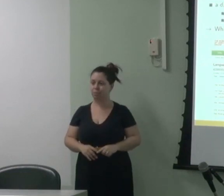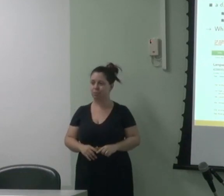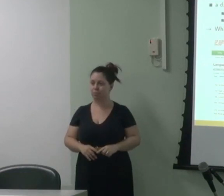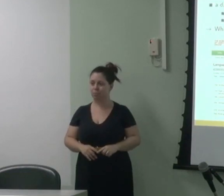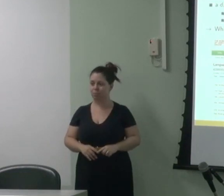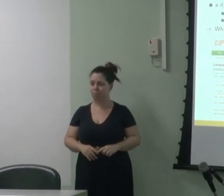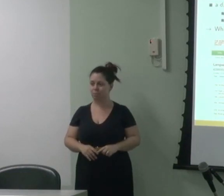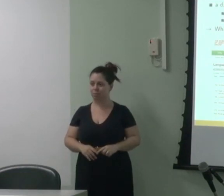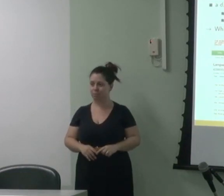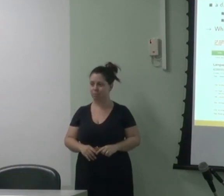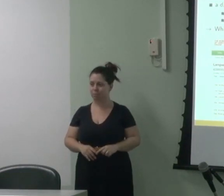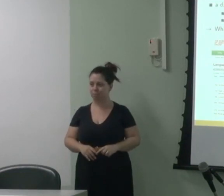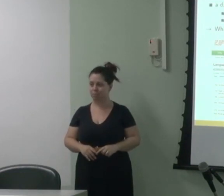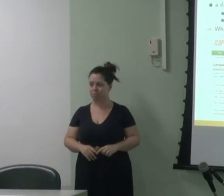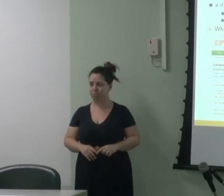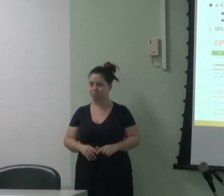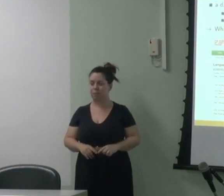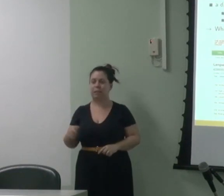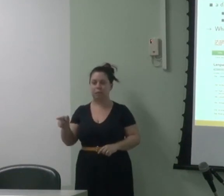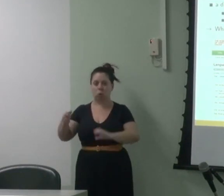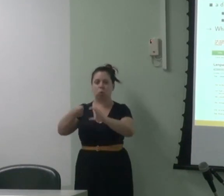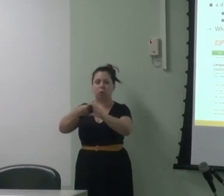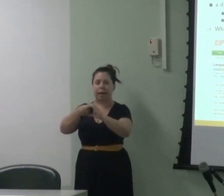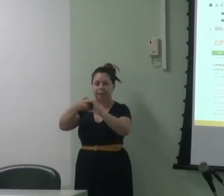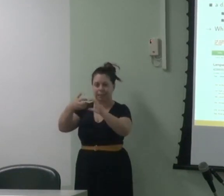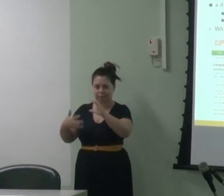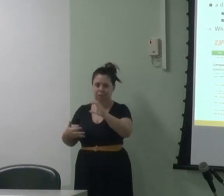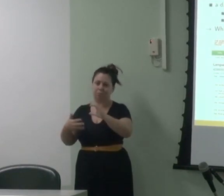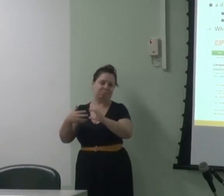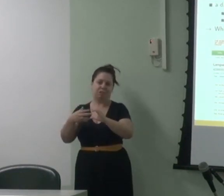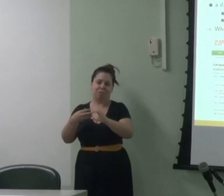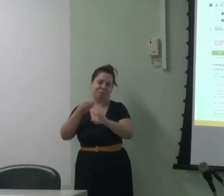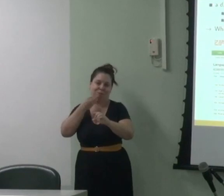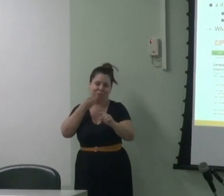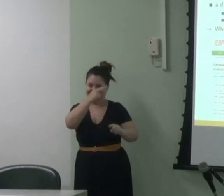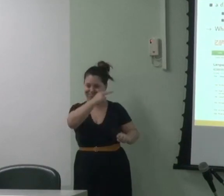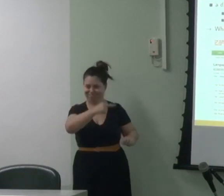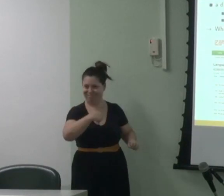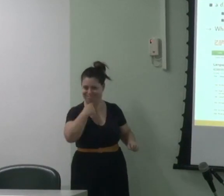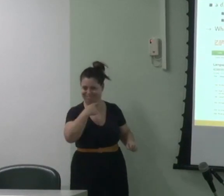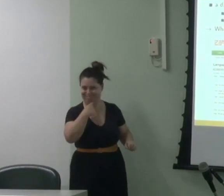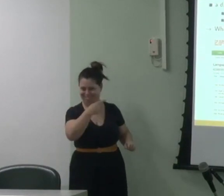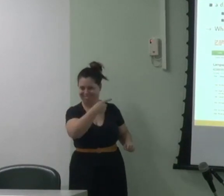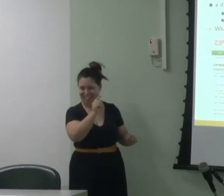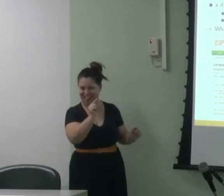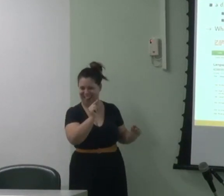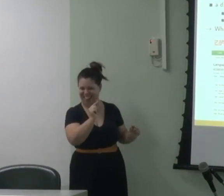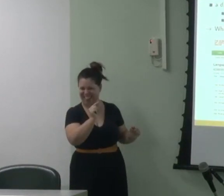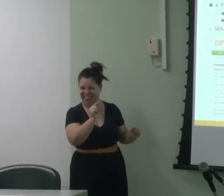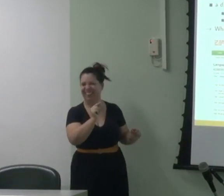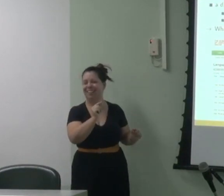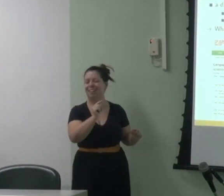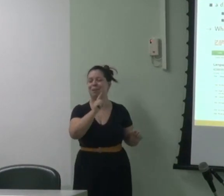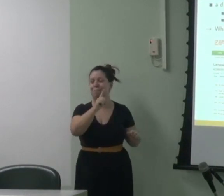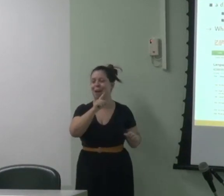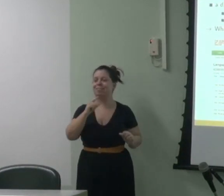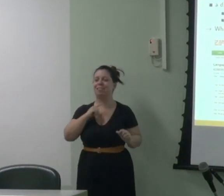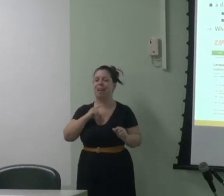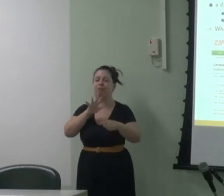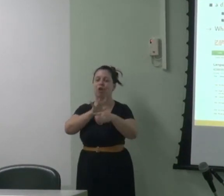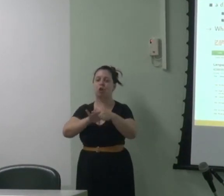in the features, again, probably you cannot read it, but there are it starts with phonological features,